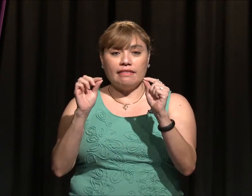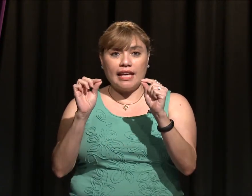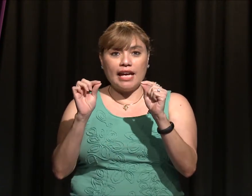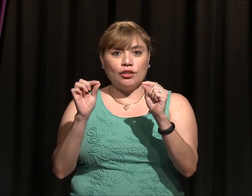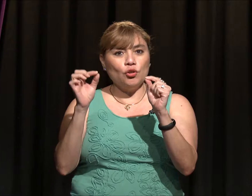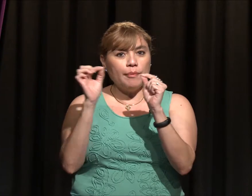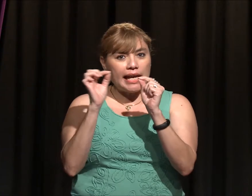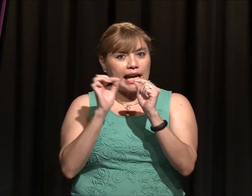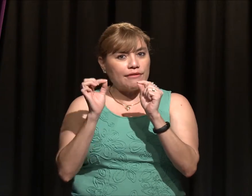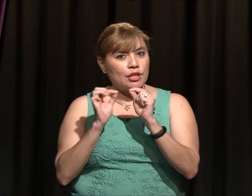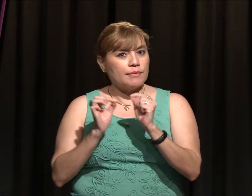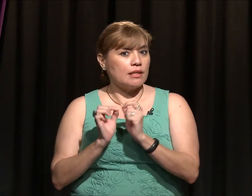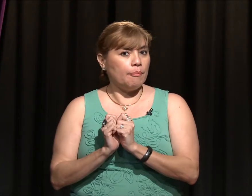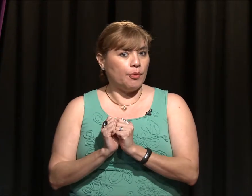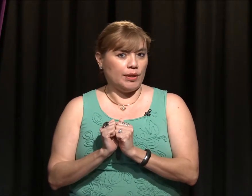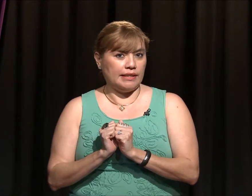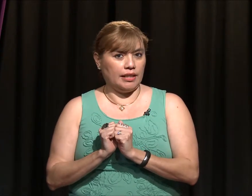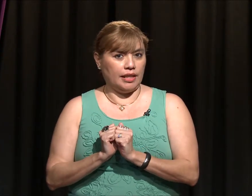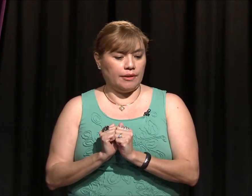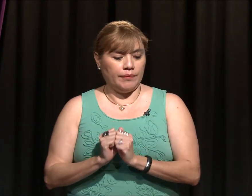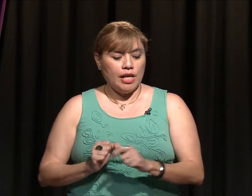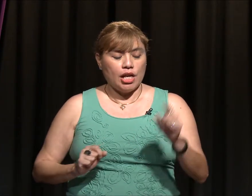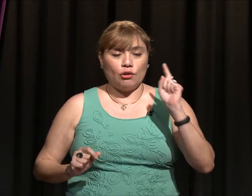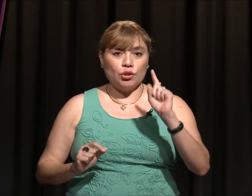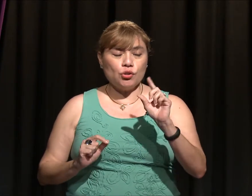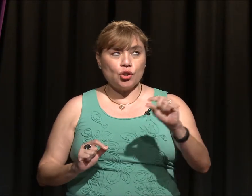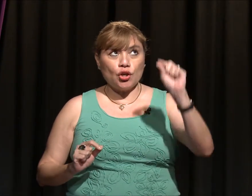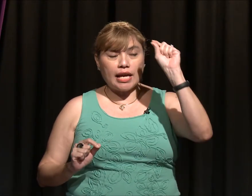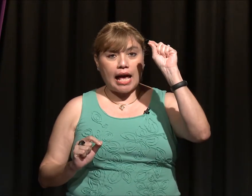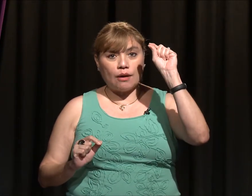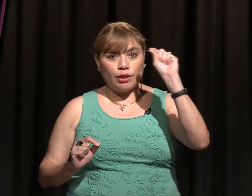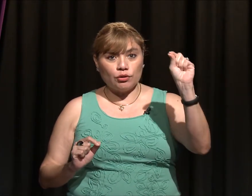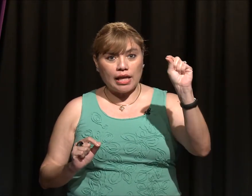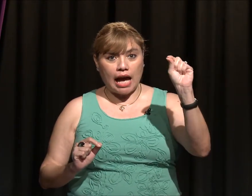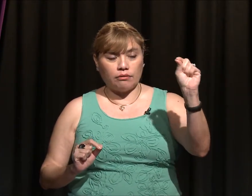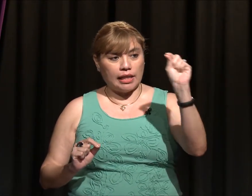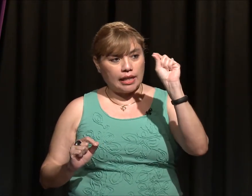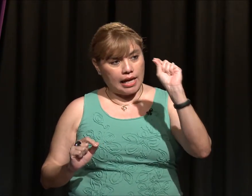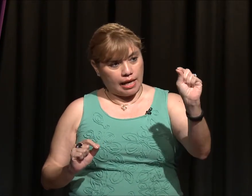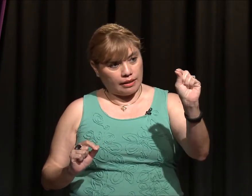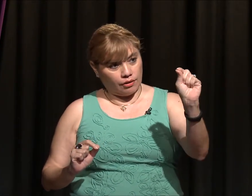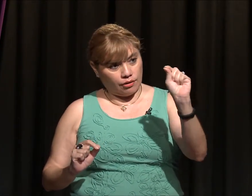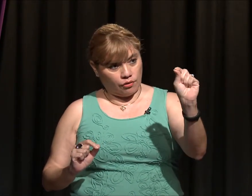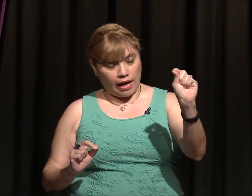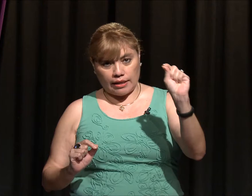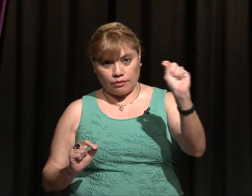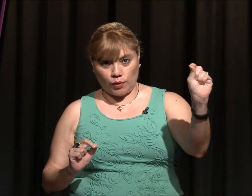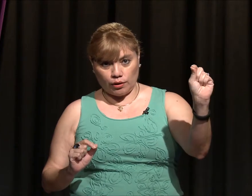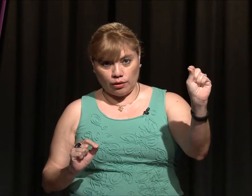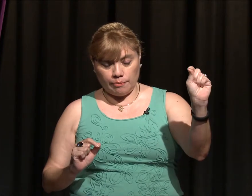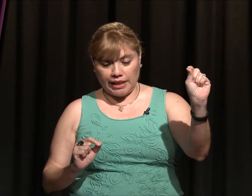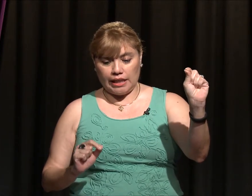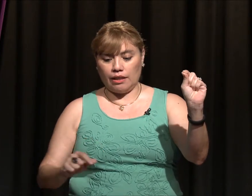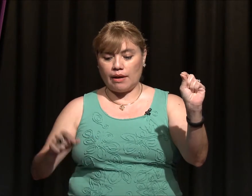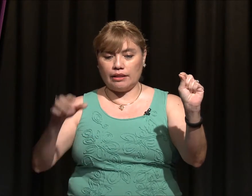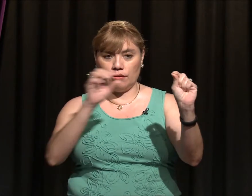then you may have some sub points in here. Now, you saw that I went to the outline and I went to the beginning, right, to